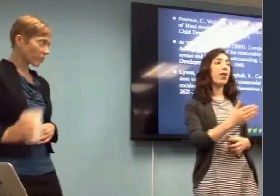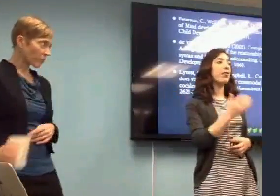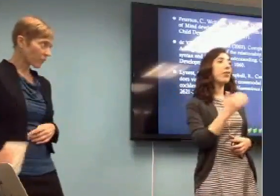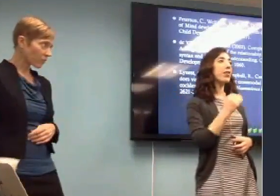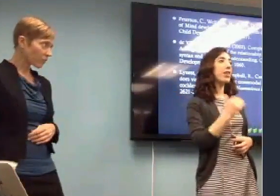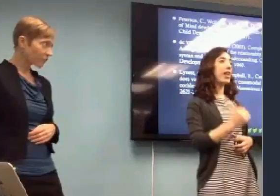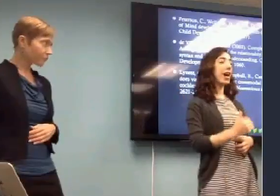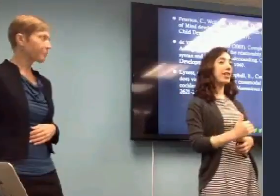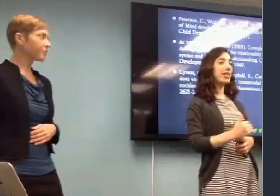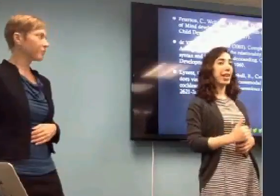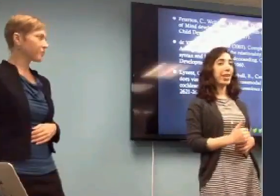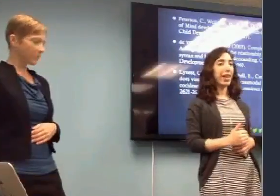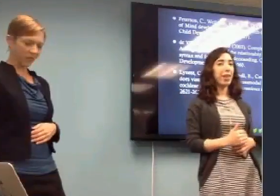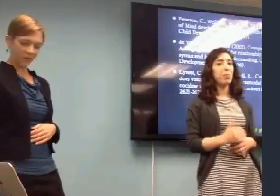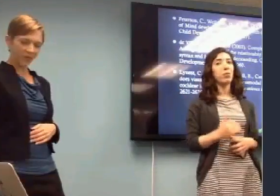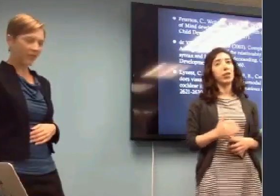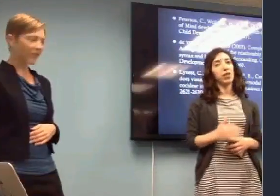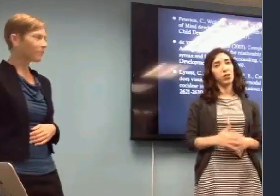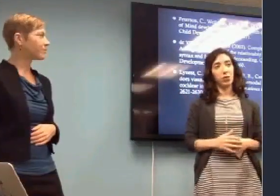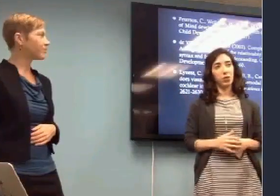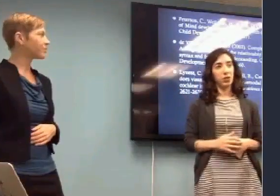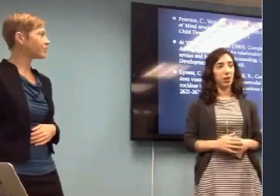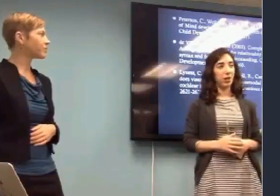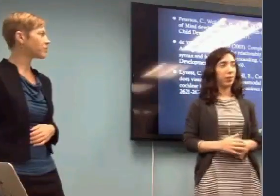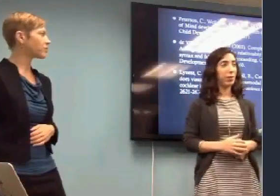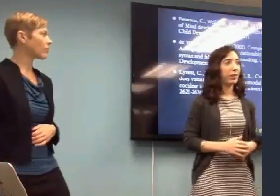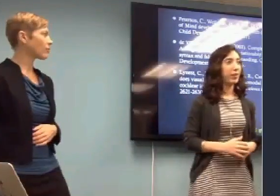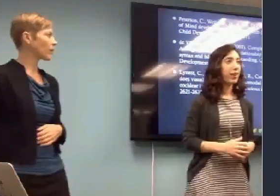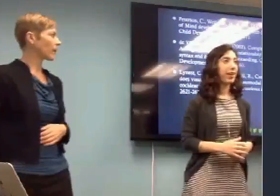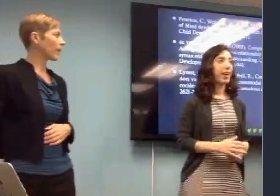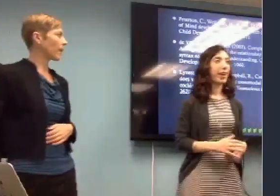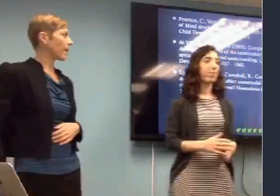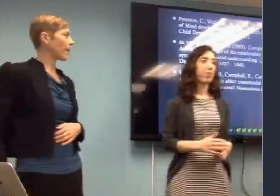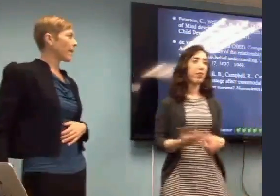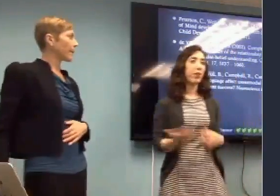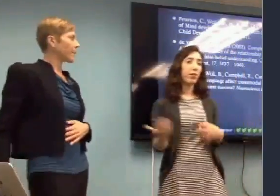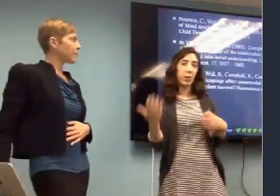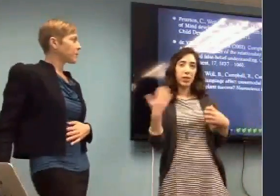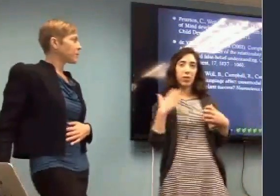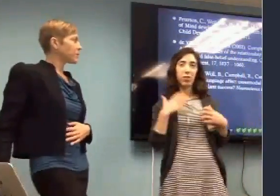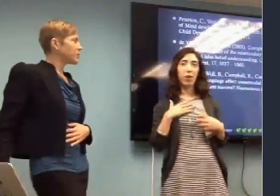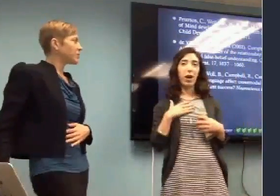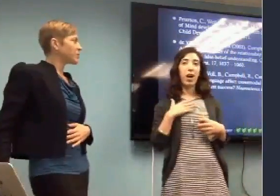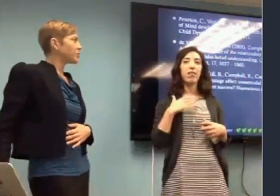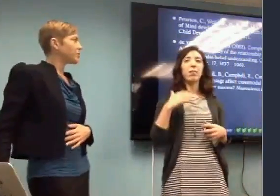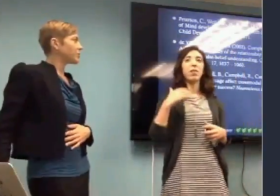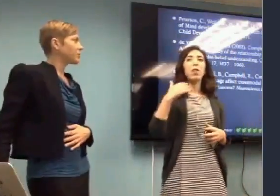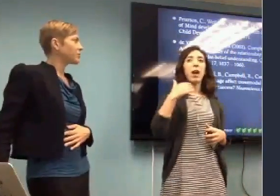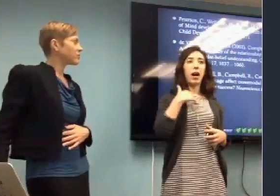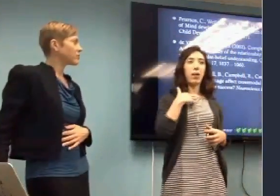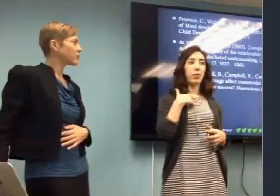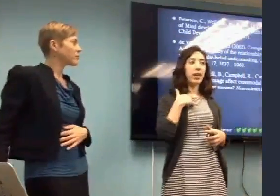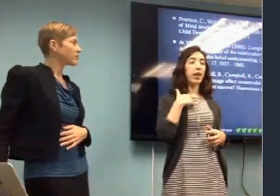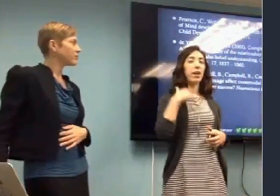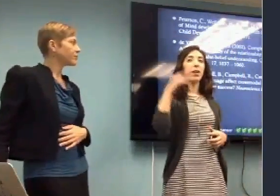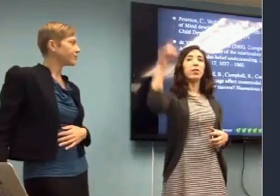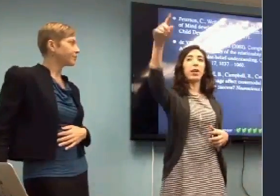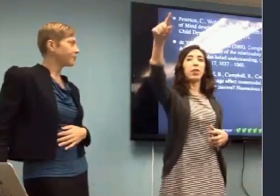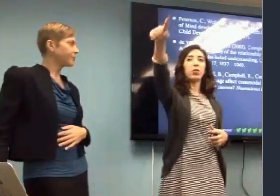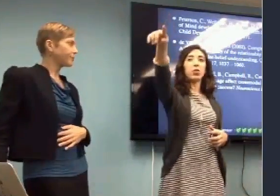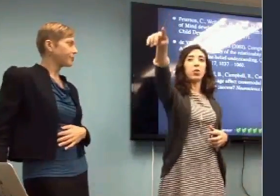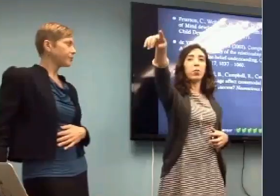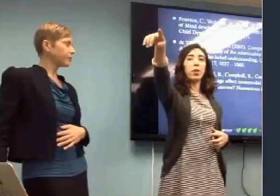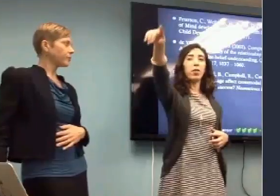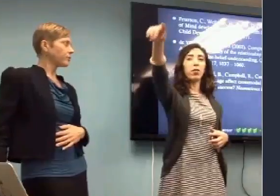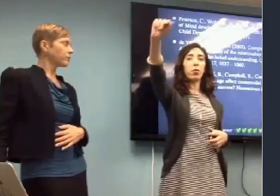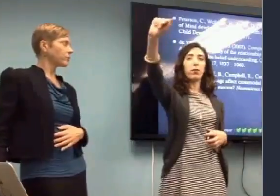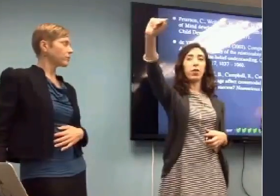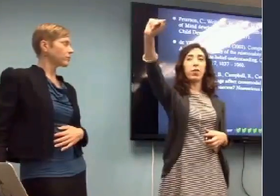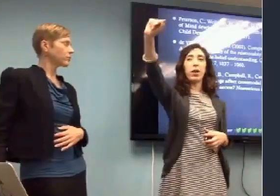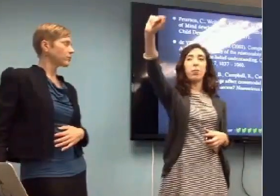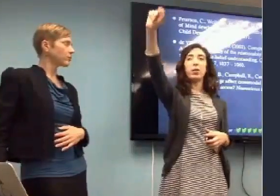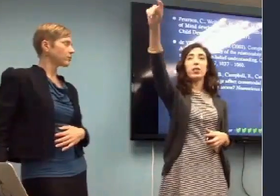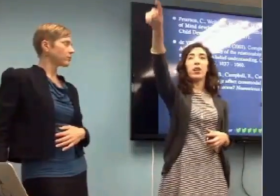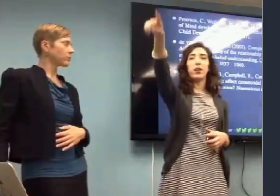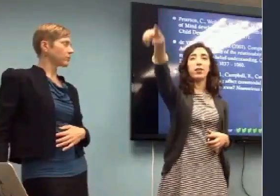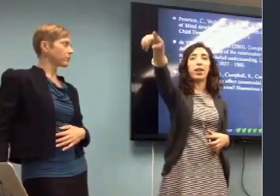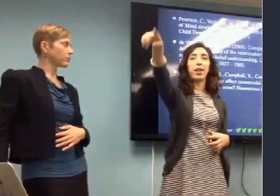out, if you did not sign in, please do so. If you have questions for us, I'm here. Dr. Sobin is one of our therapists, Dr.